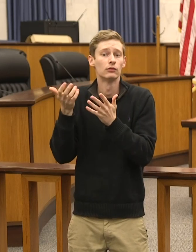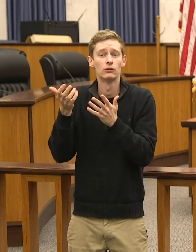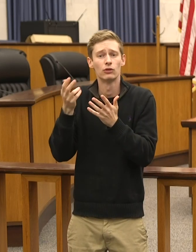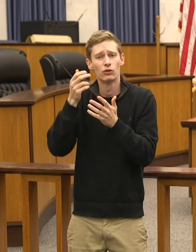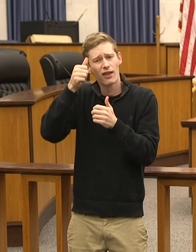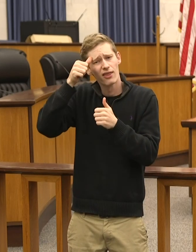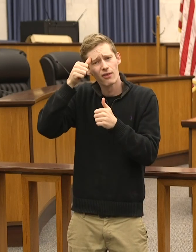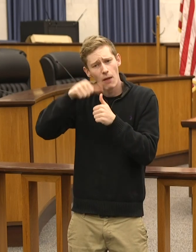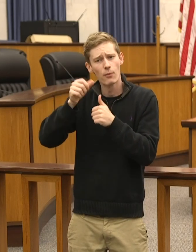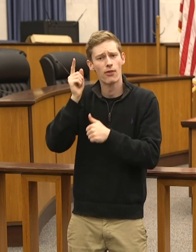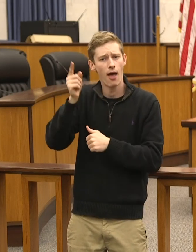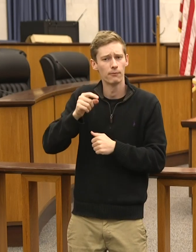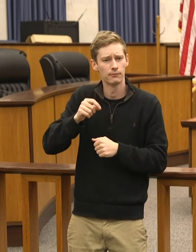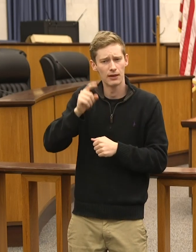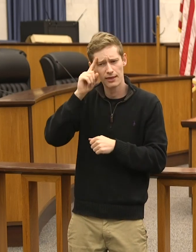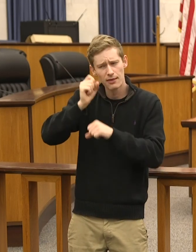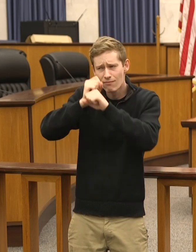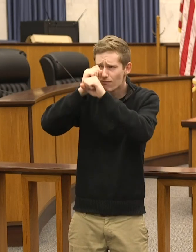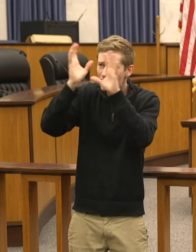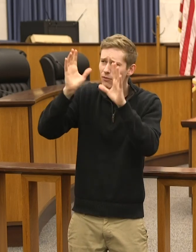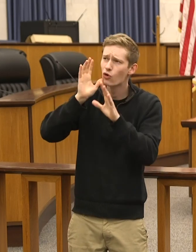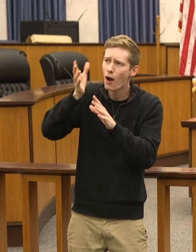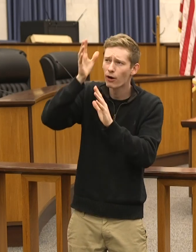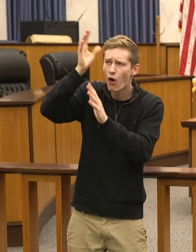remember them when taking these steps